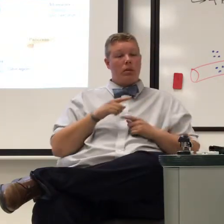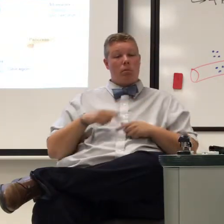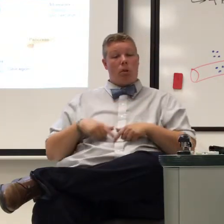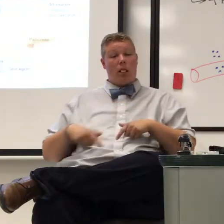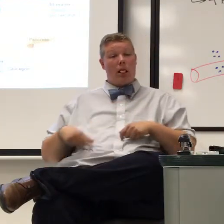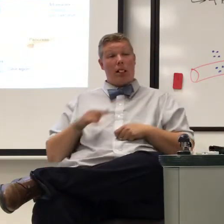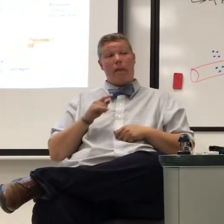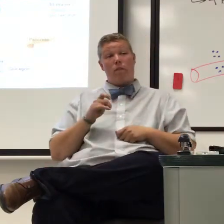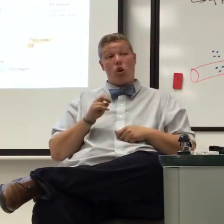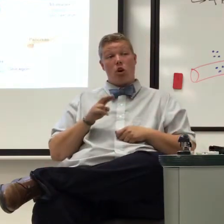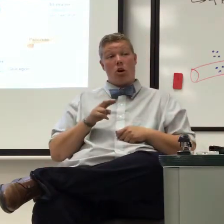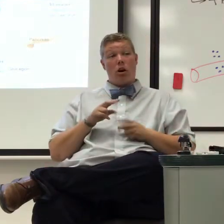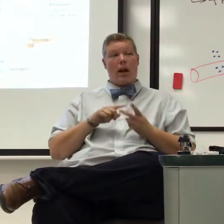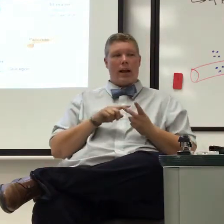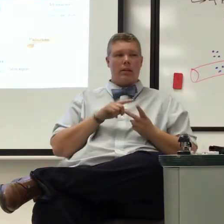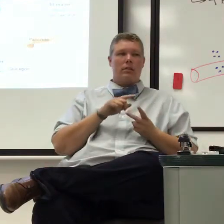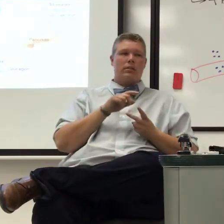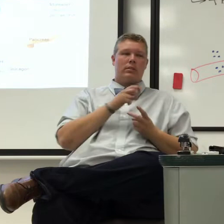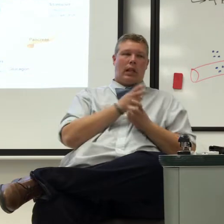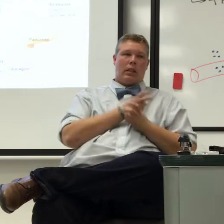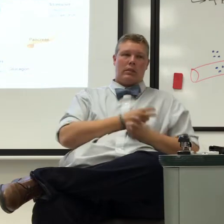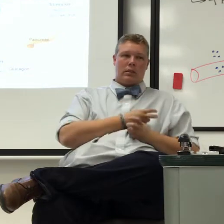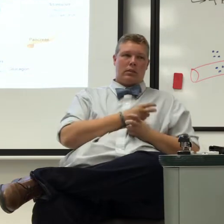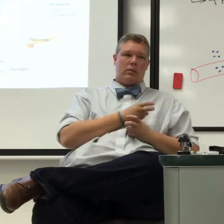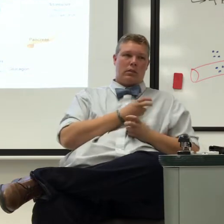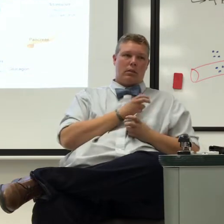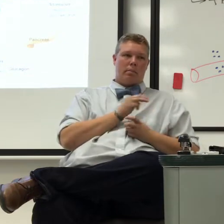glucose, so they will present the insulin receptor.